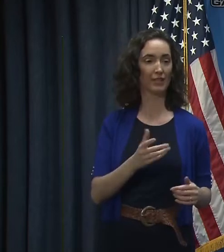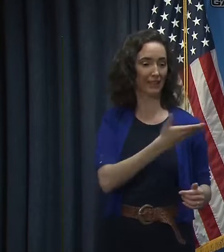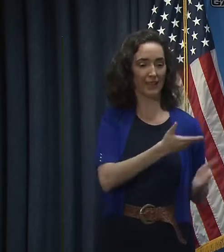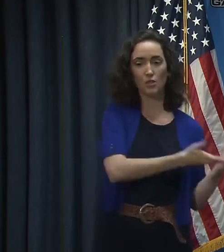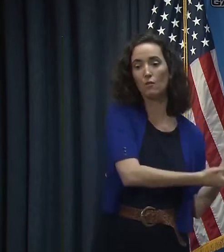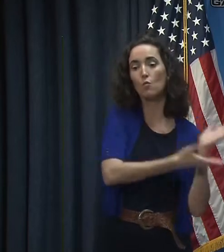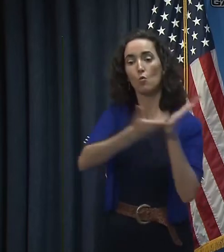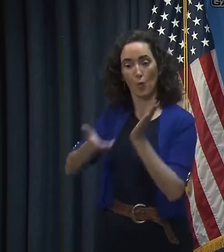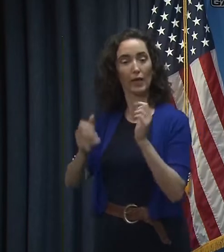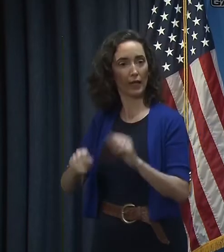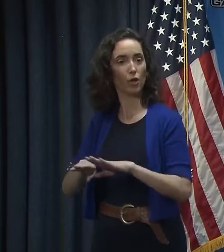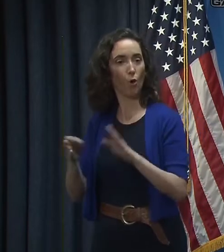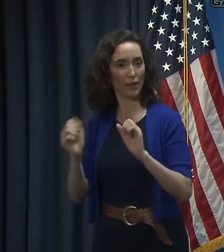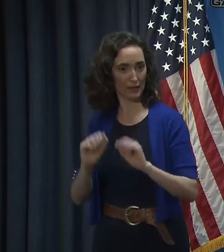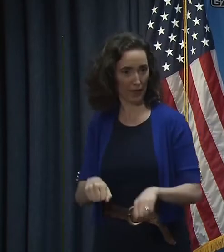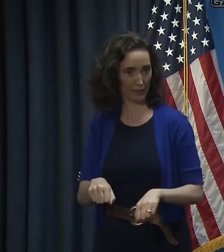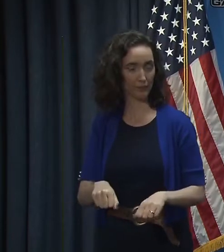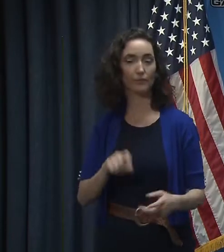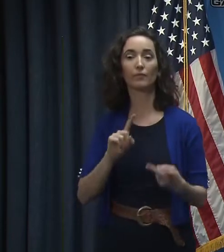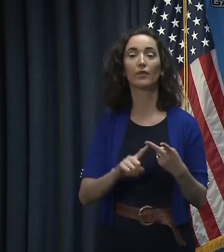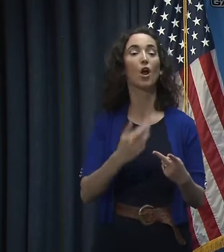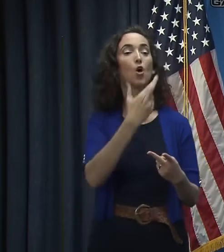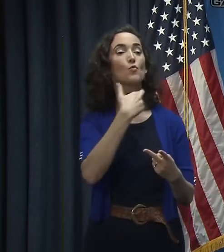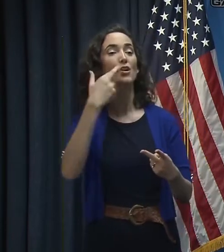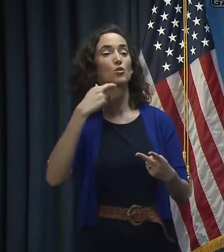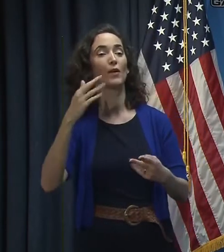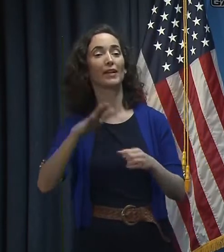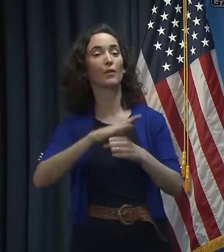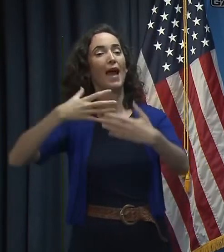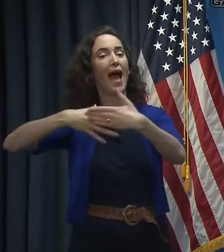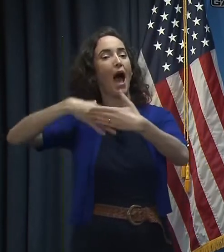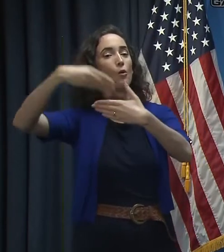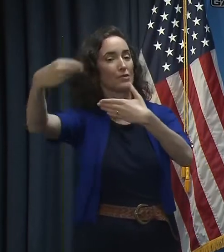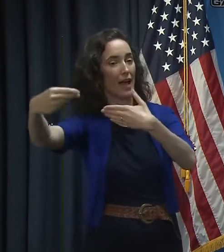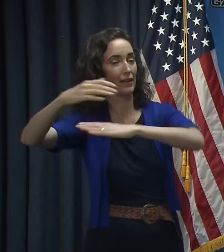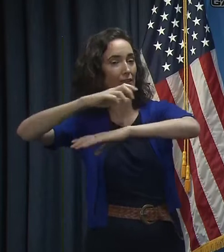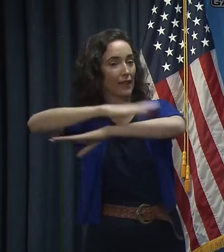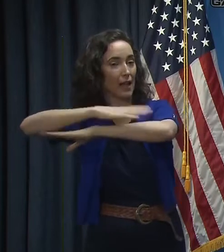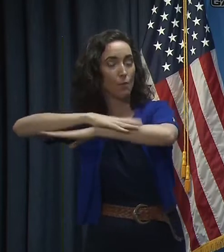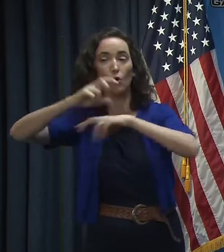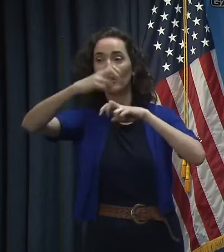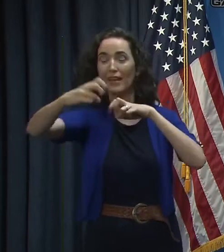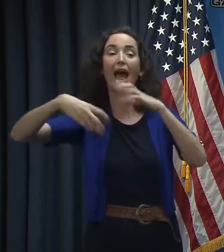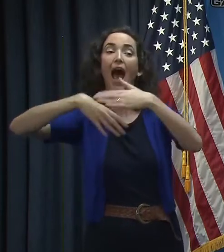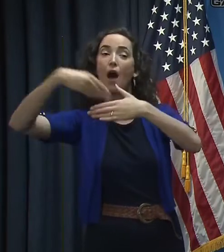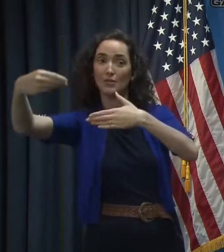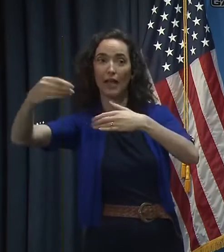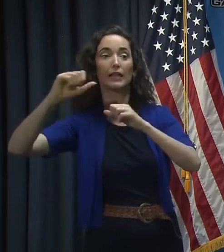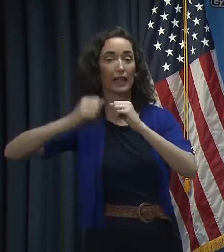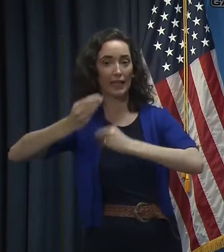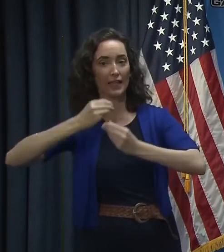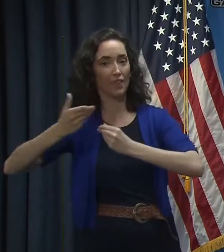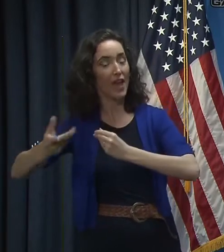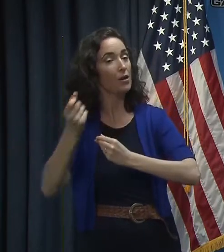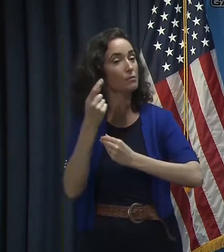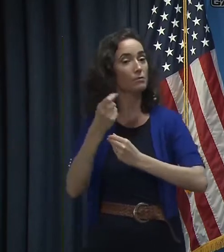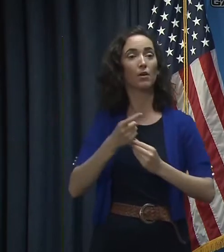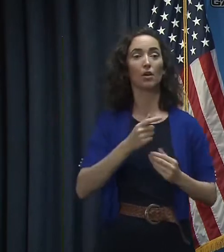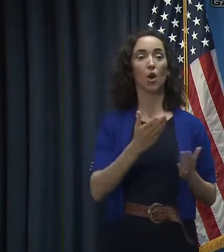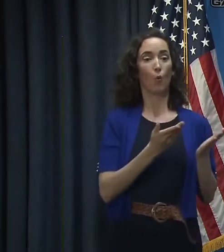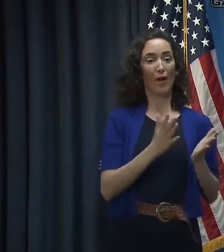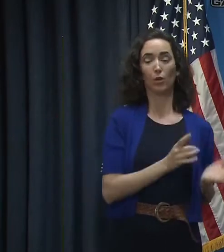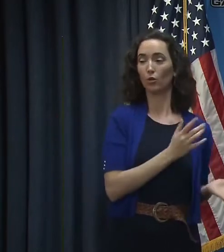Second, restaurants are going to be allowed to open their outside areas for patrons to eat meals without table service.